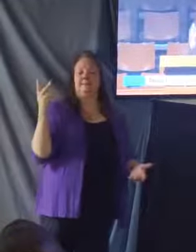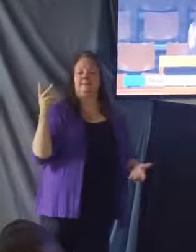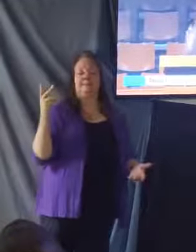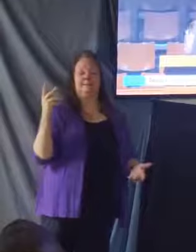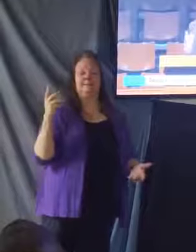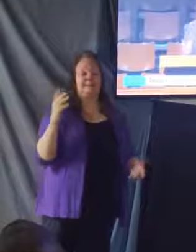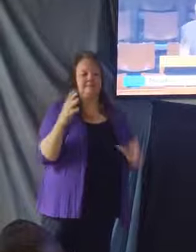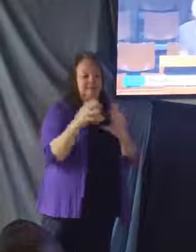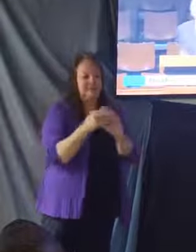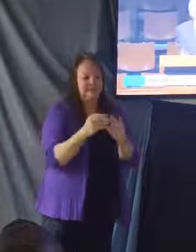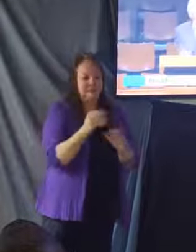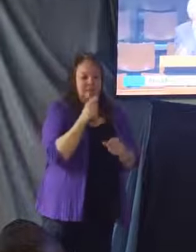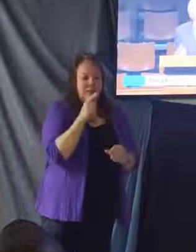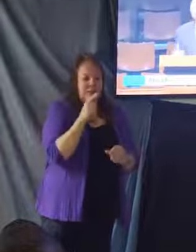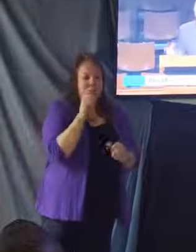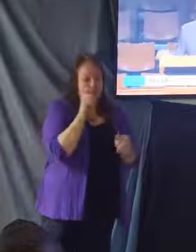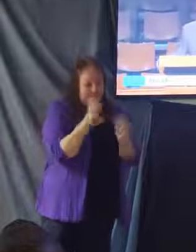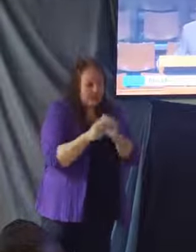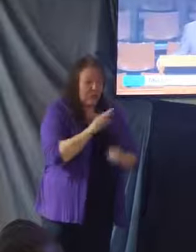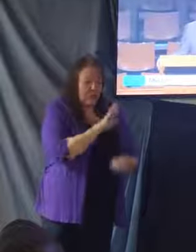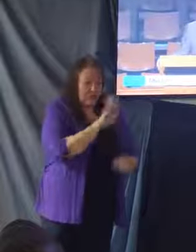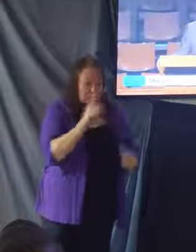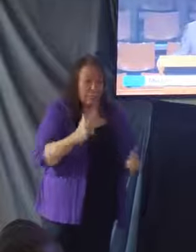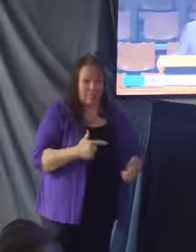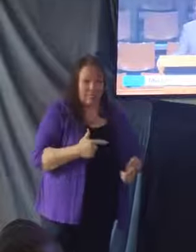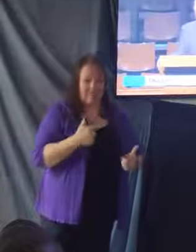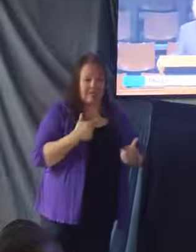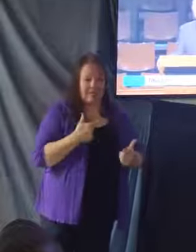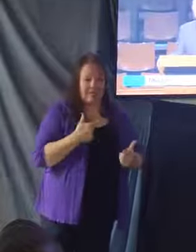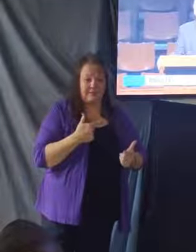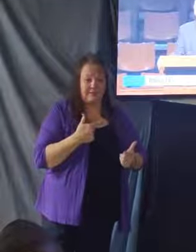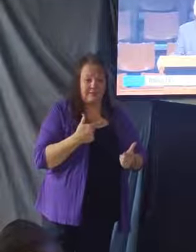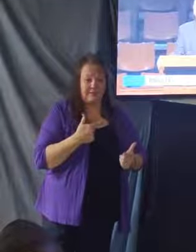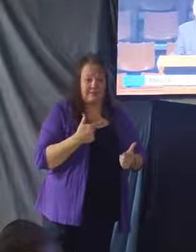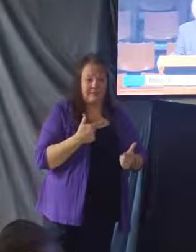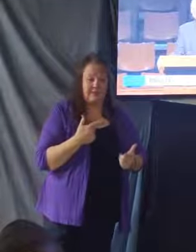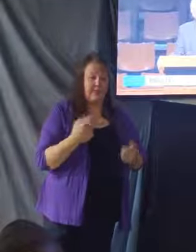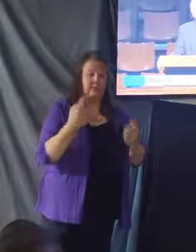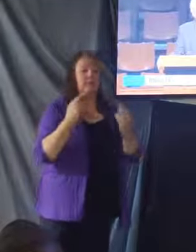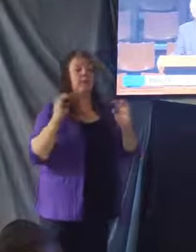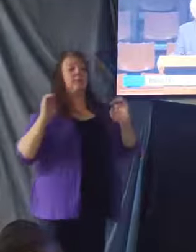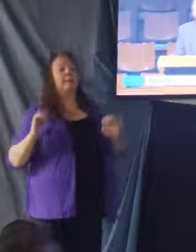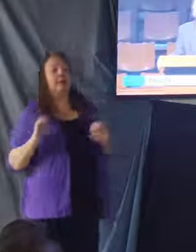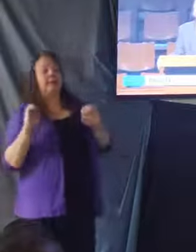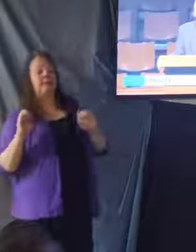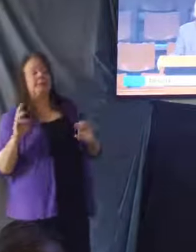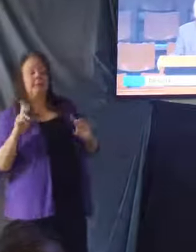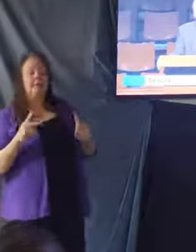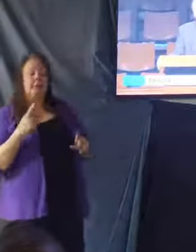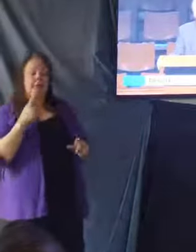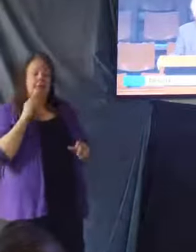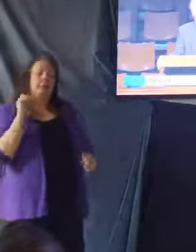to tell them about the person who can change their lives. Then a lot comes Easter, and they hear people